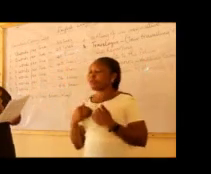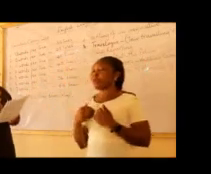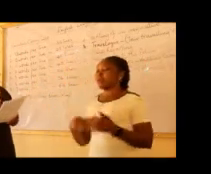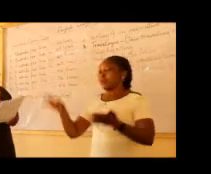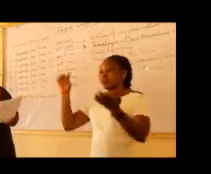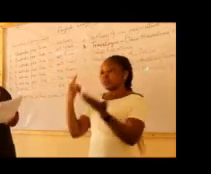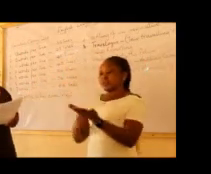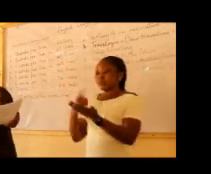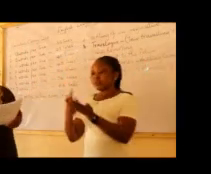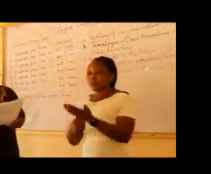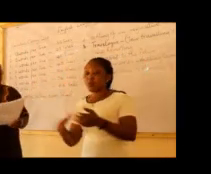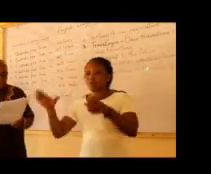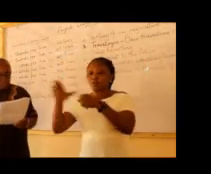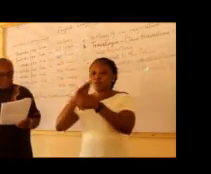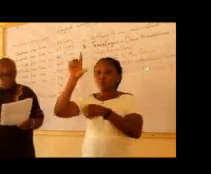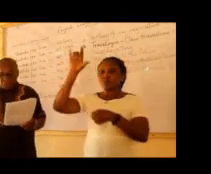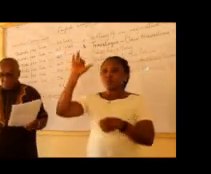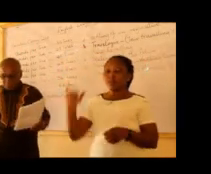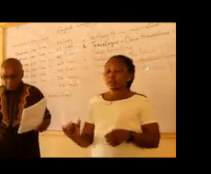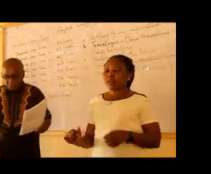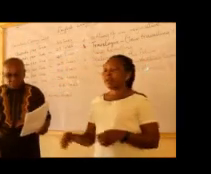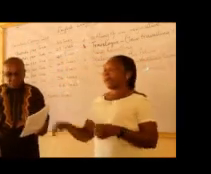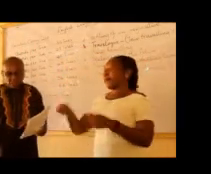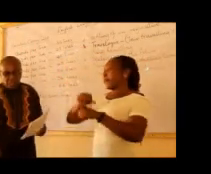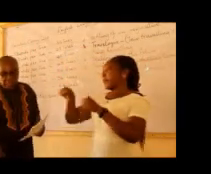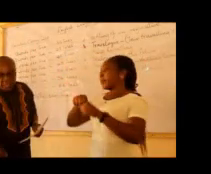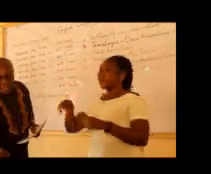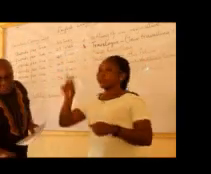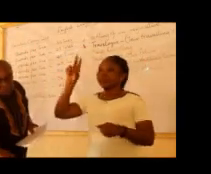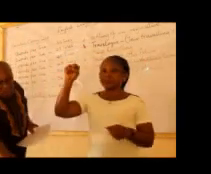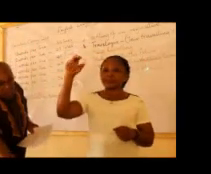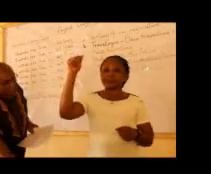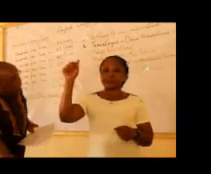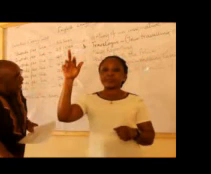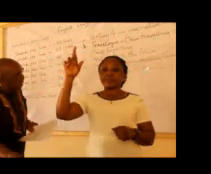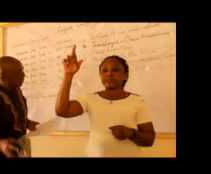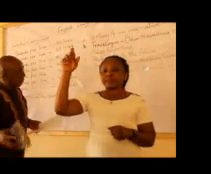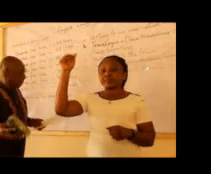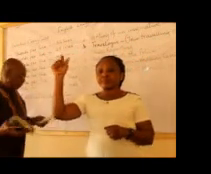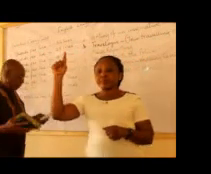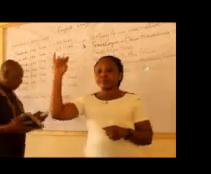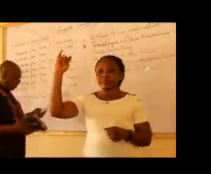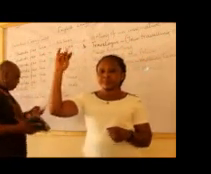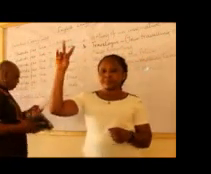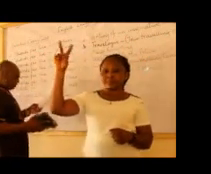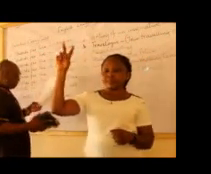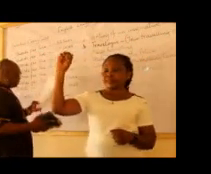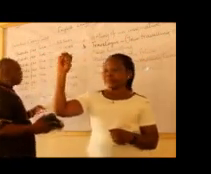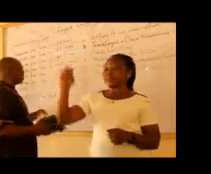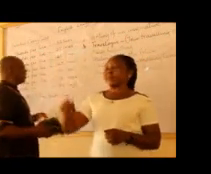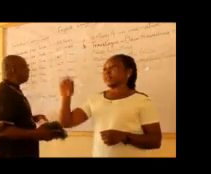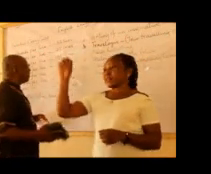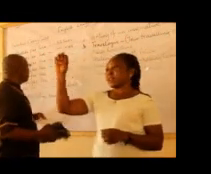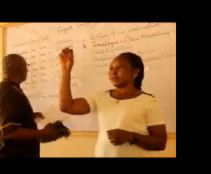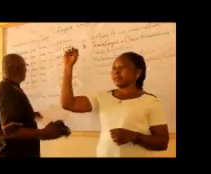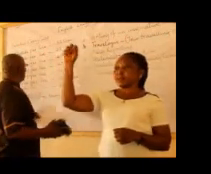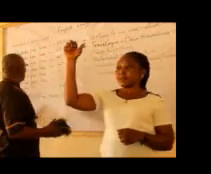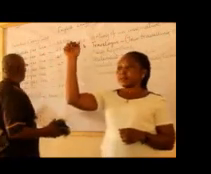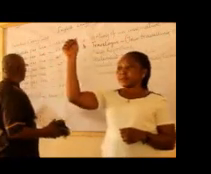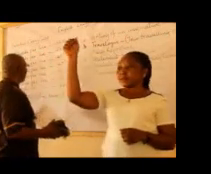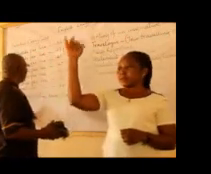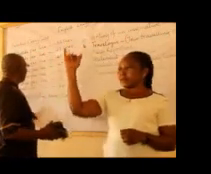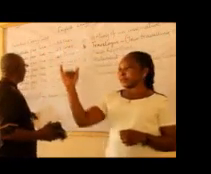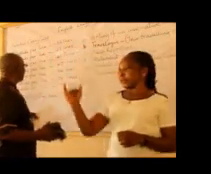narrative essay, and so I'll go on now to give